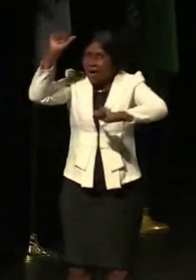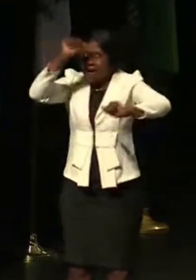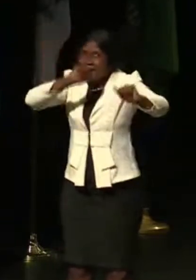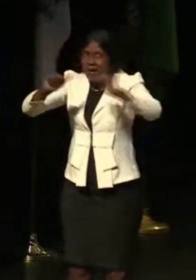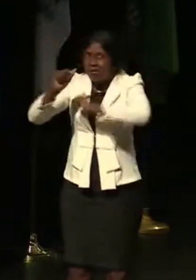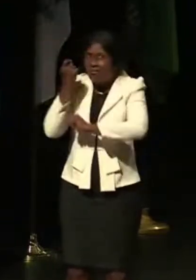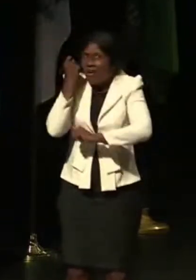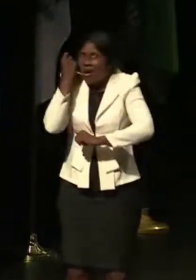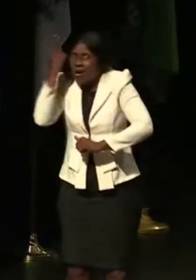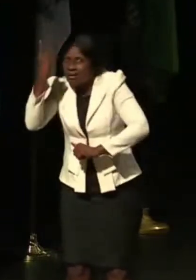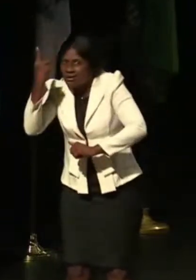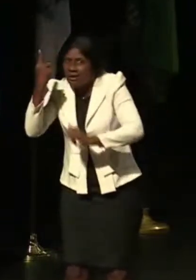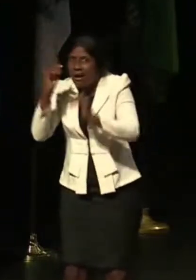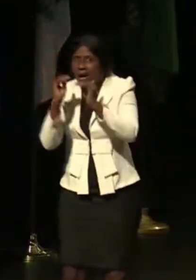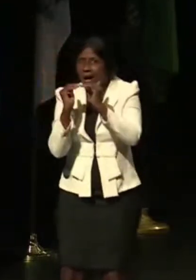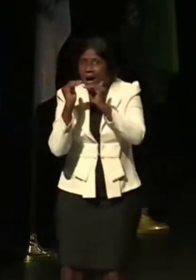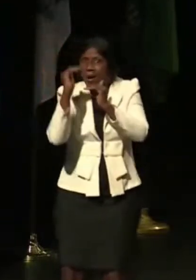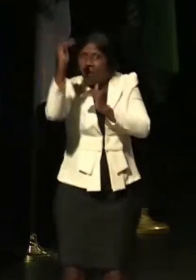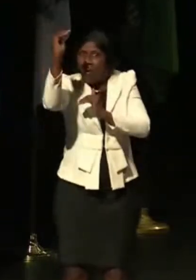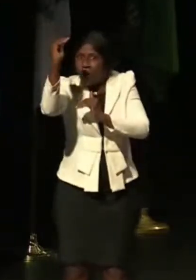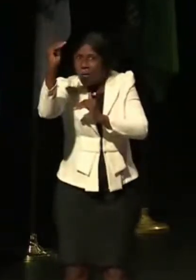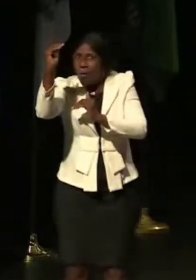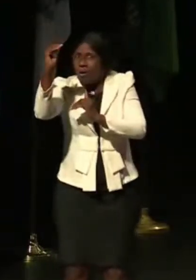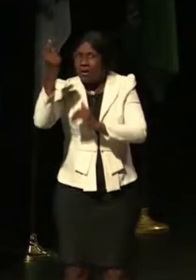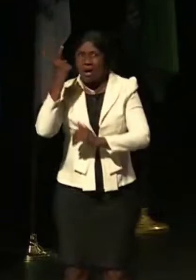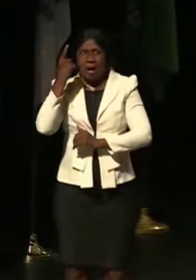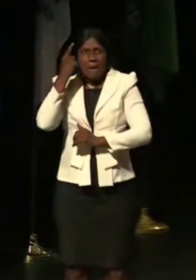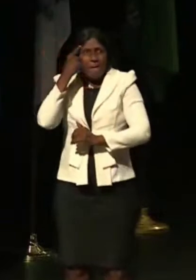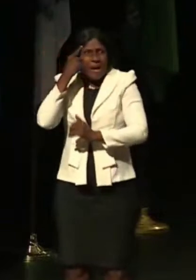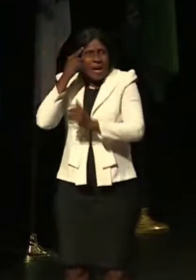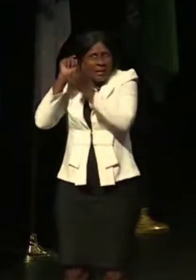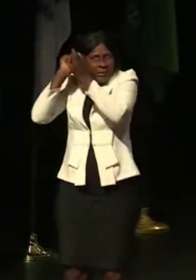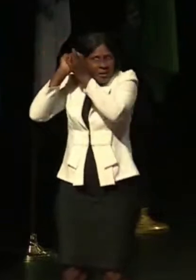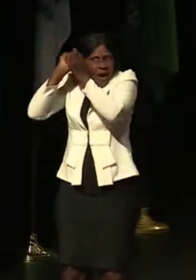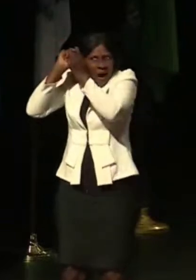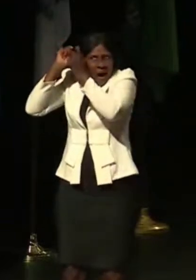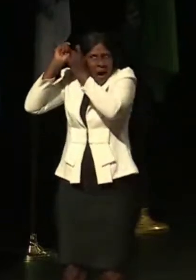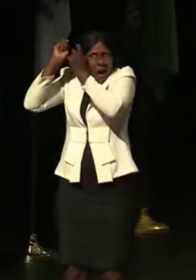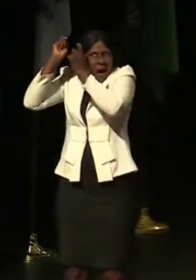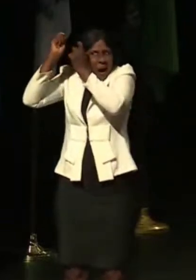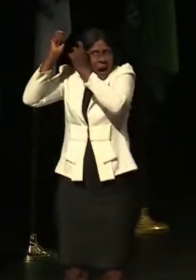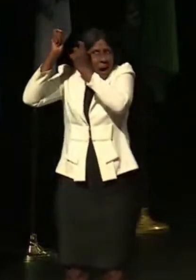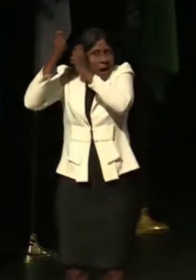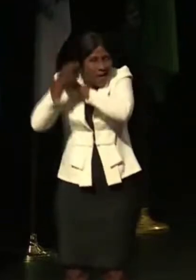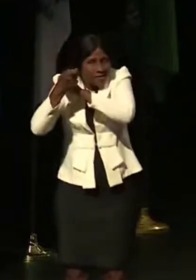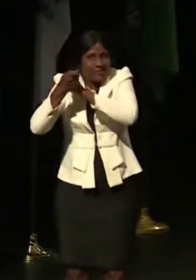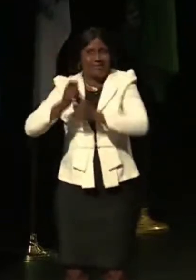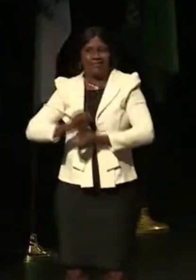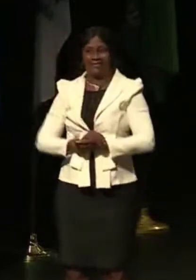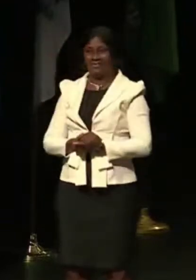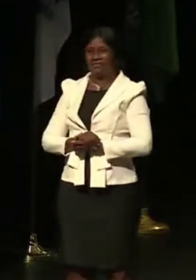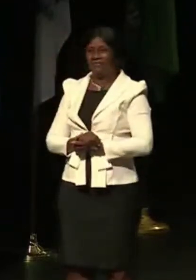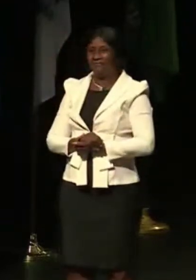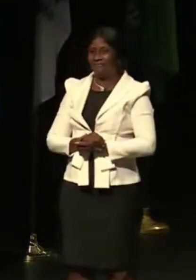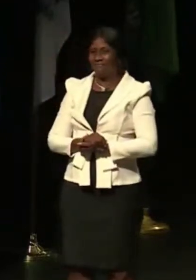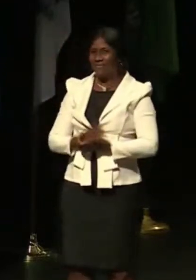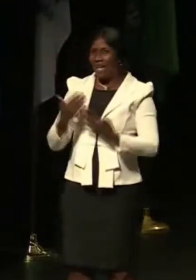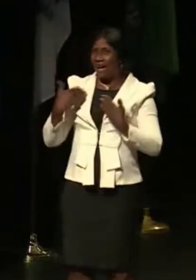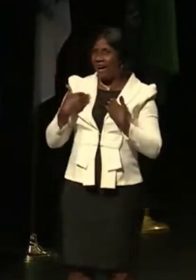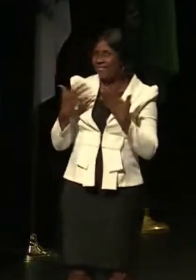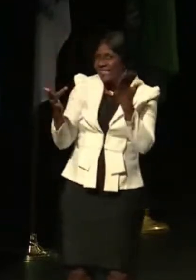have cultivated the mind in a way that no civilization has done before. We have the